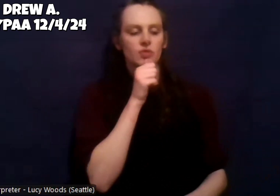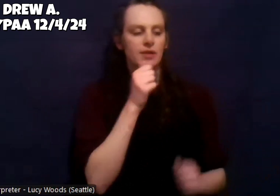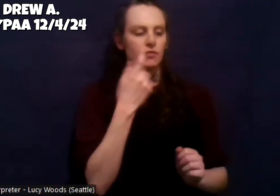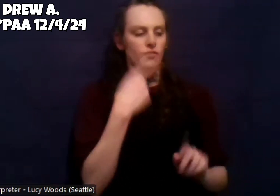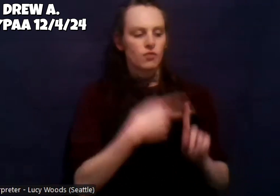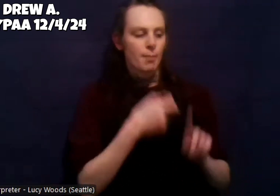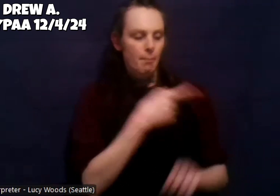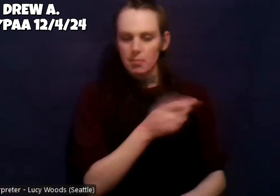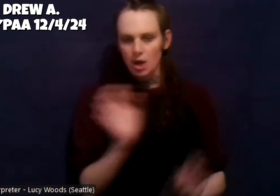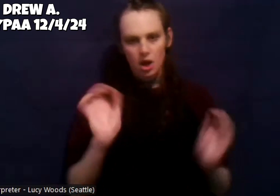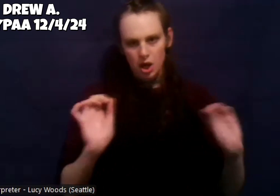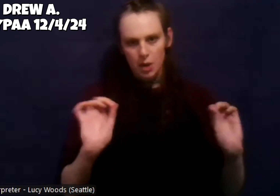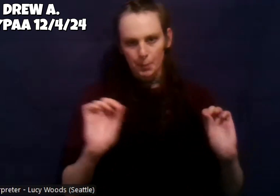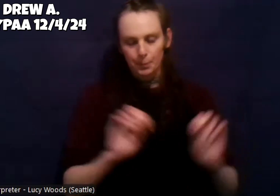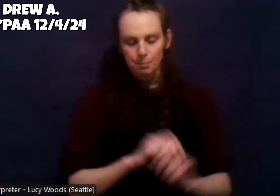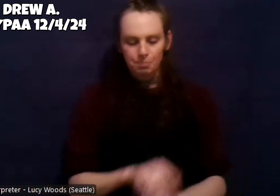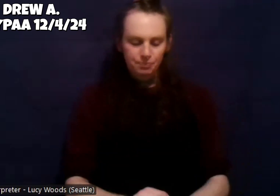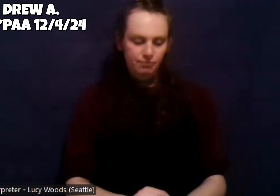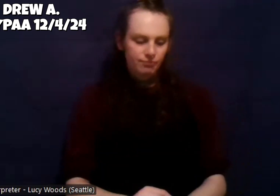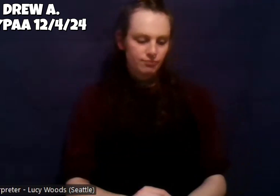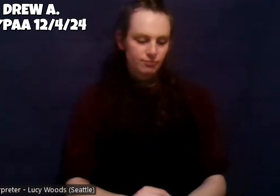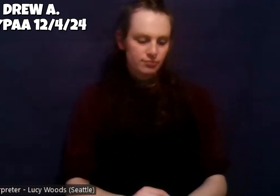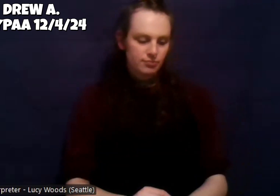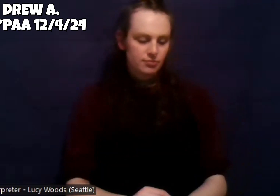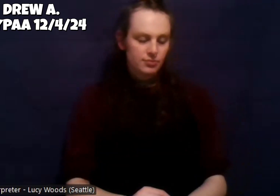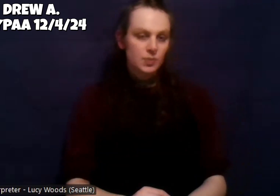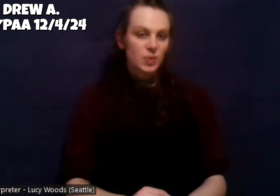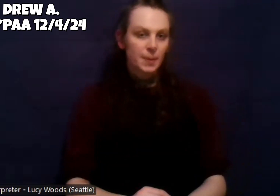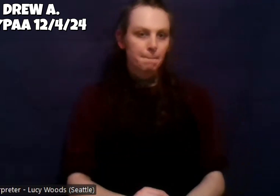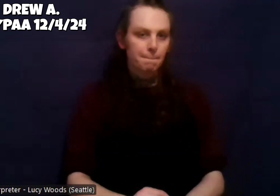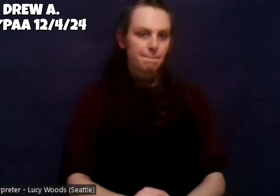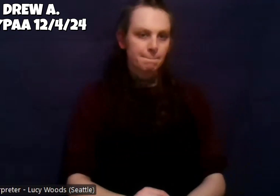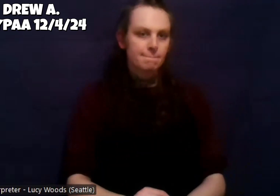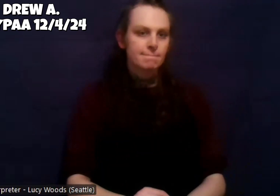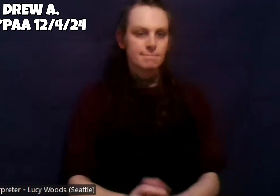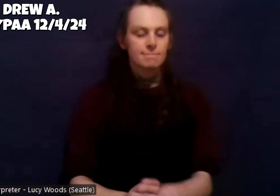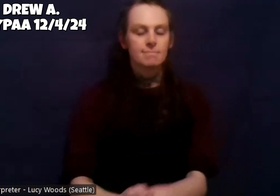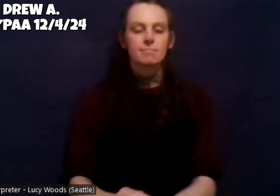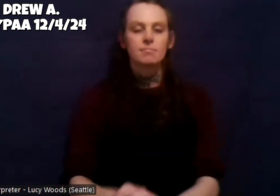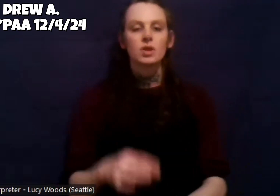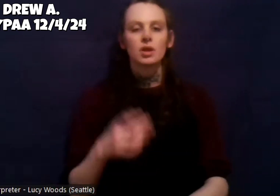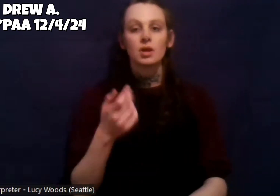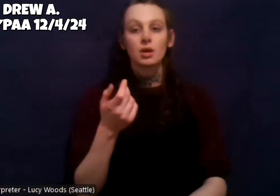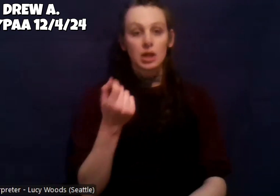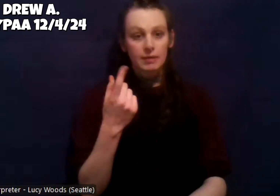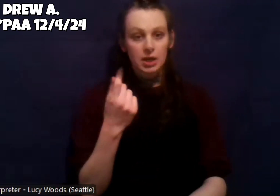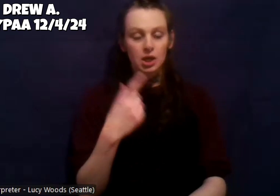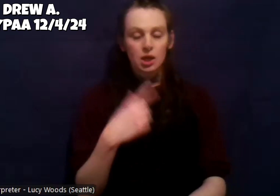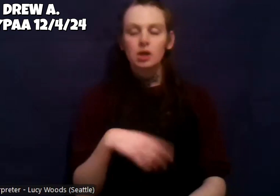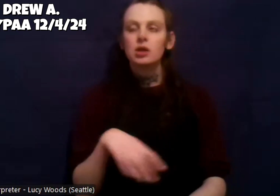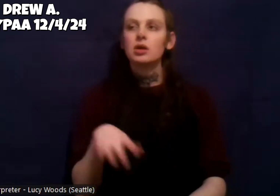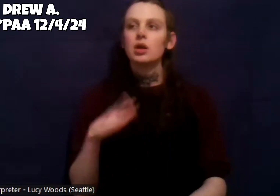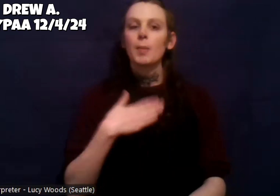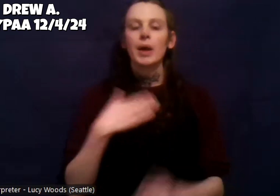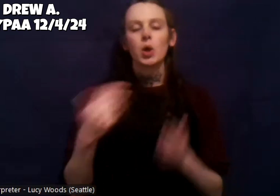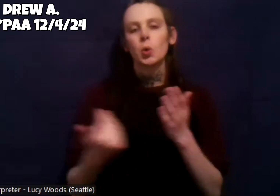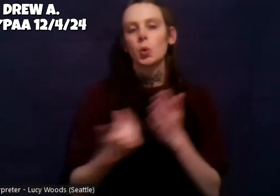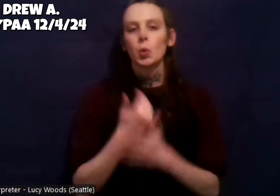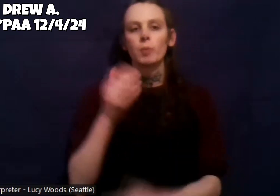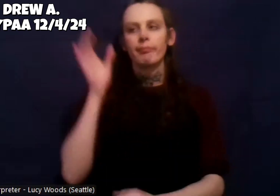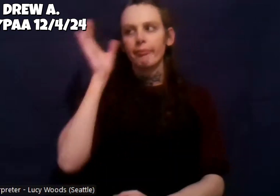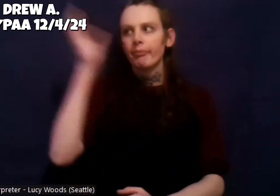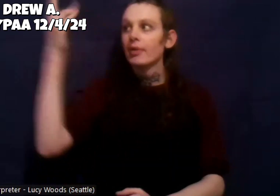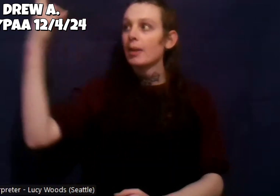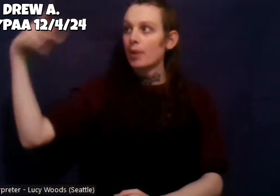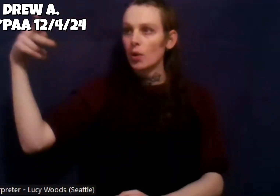um so my new idea of higher power and I like saying this